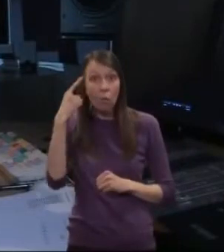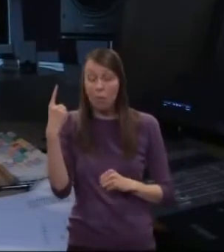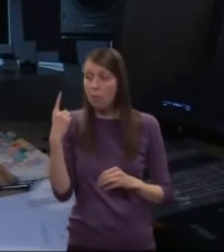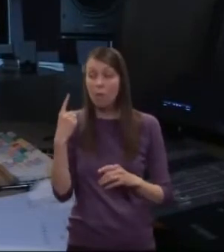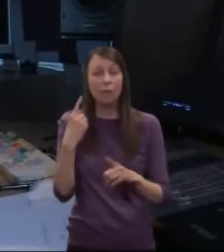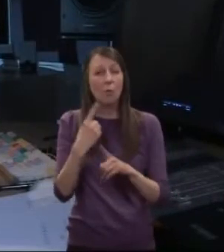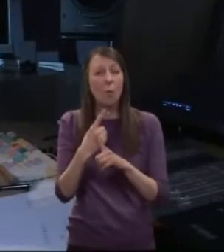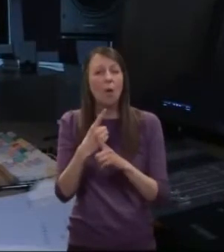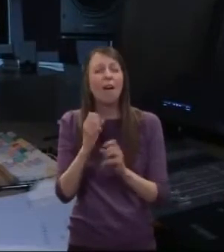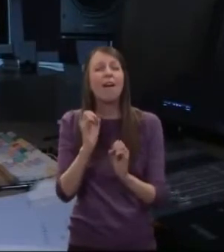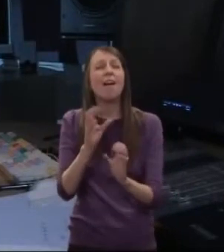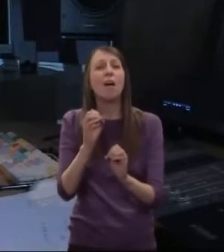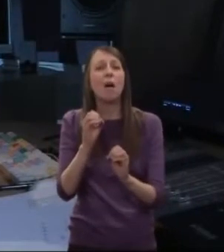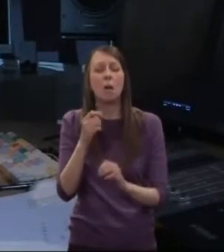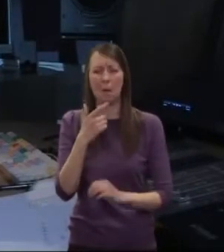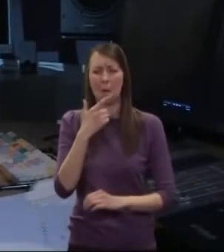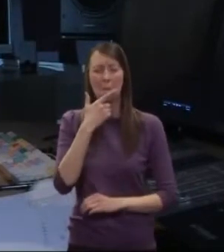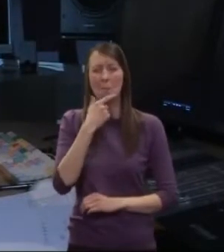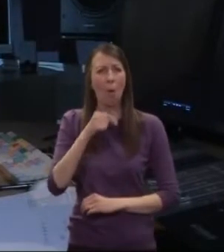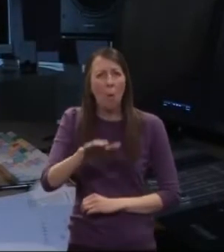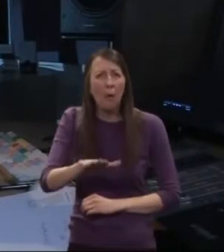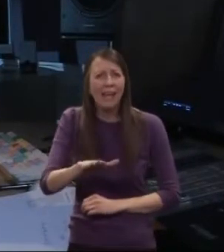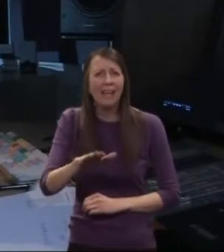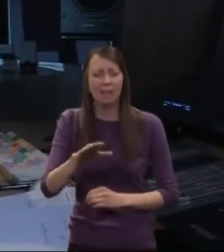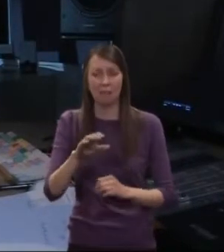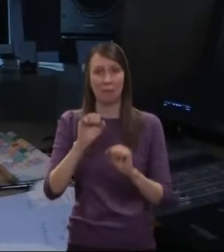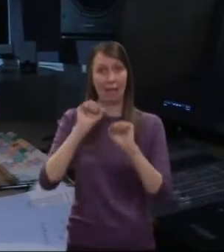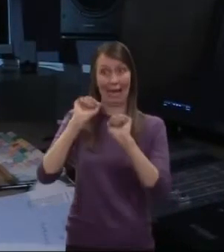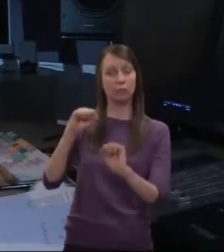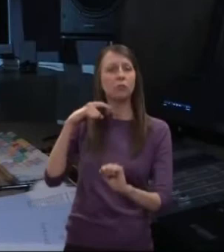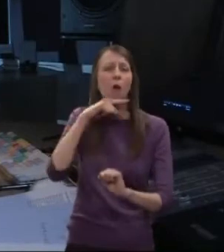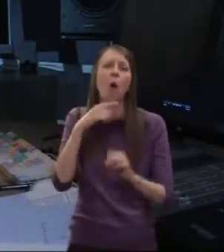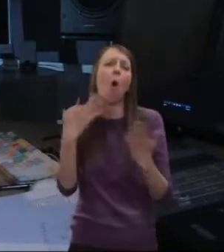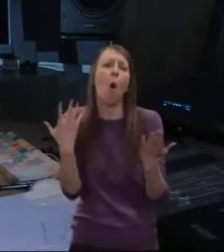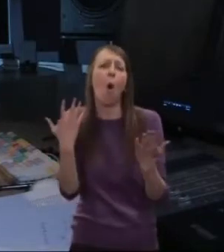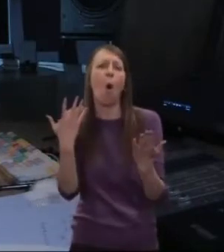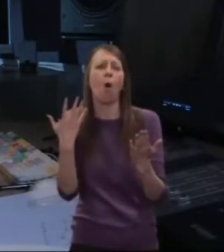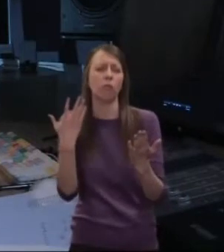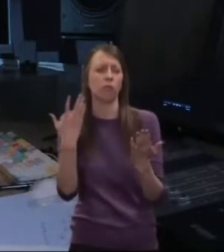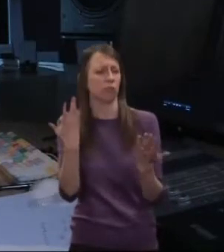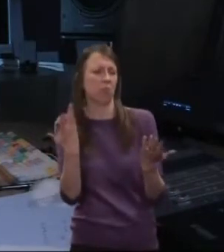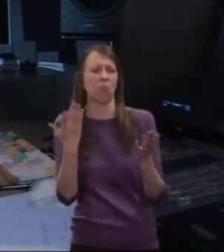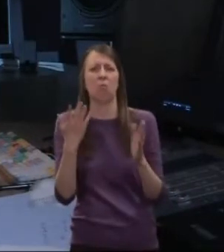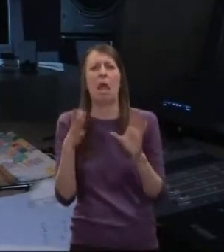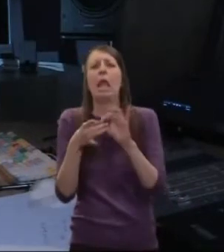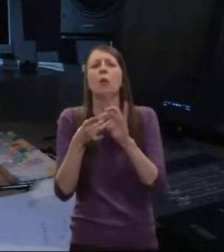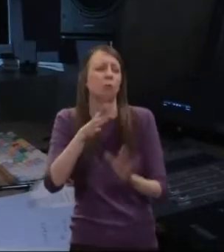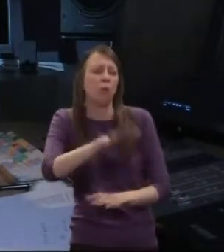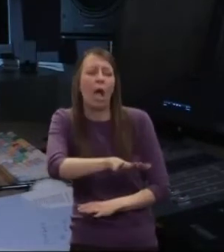I thought he was talking about a boy, his son, or